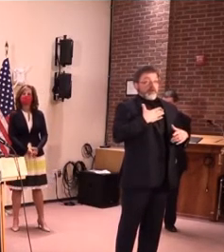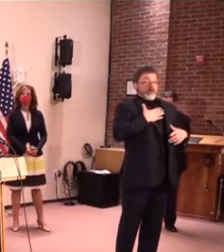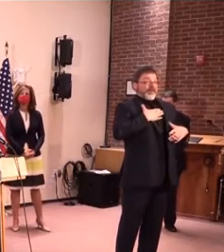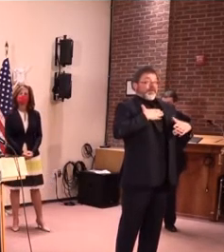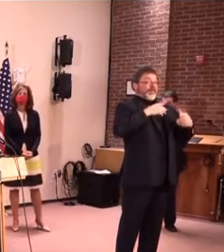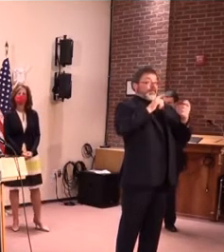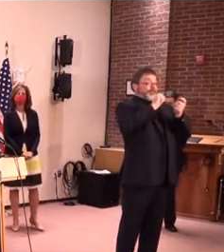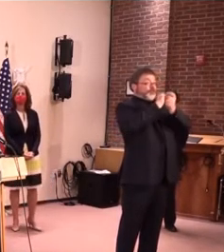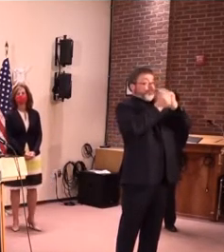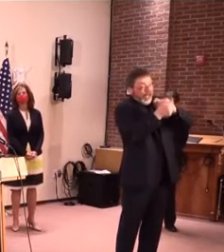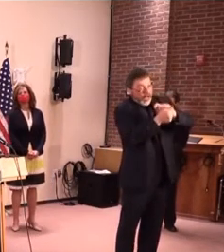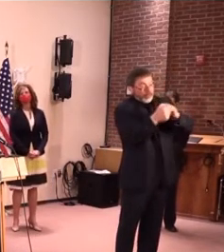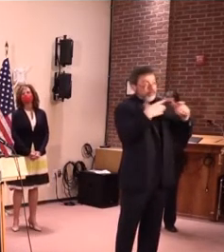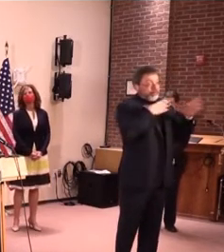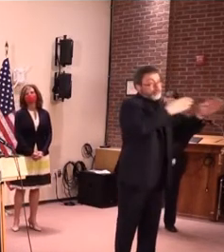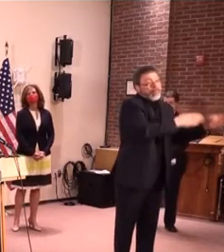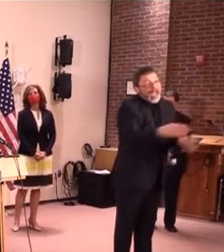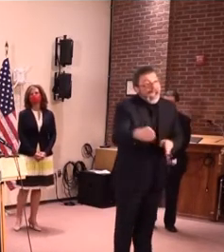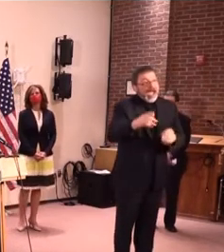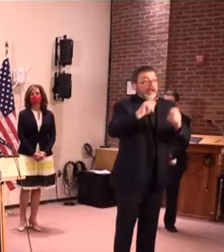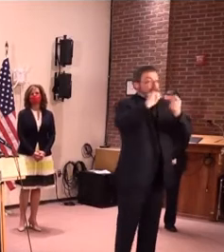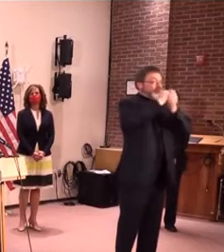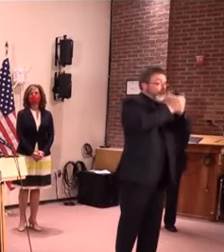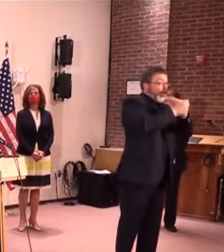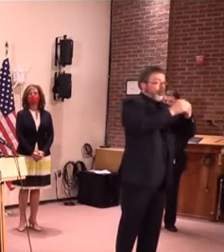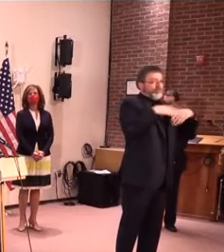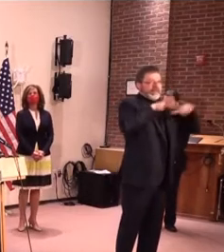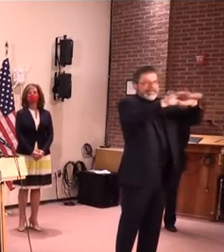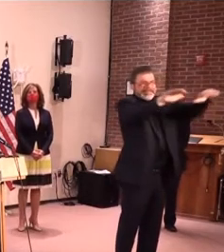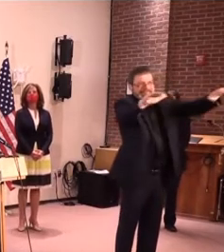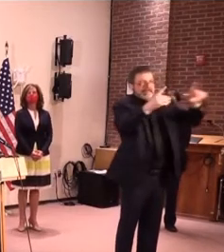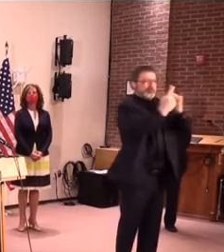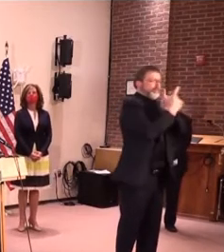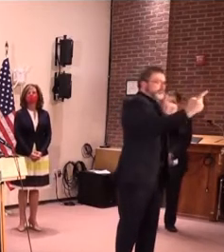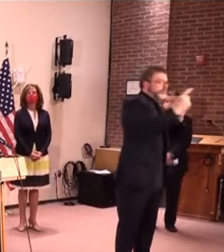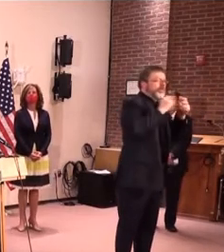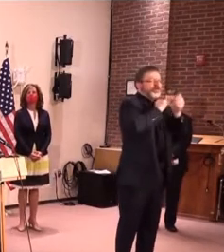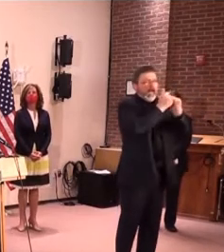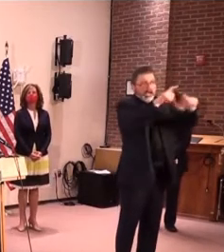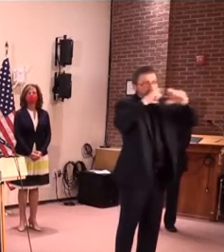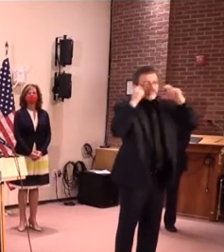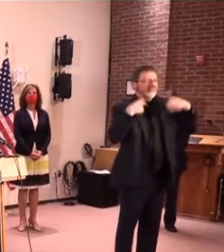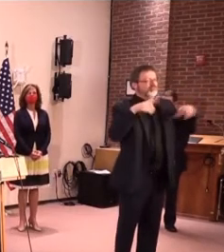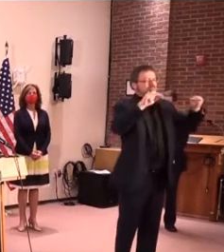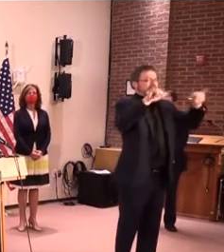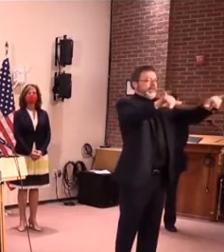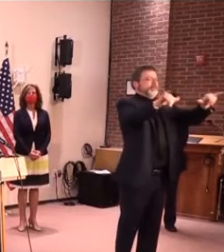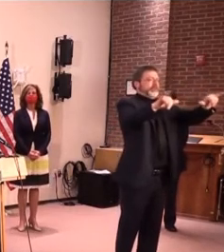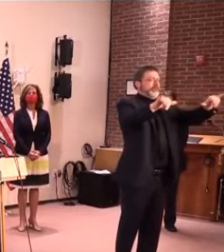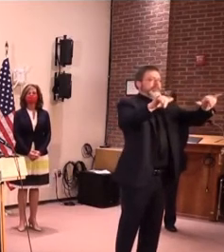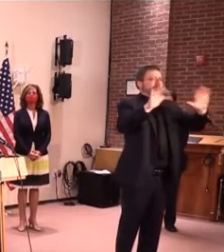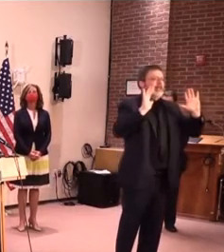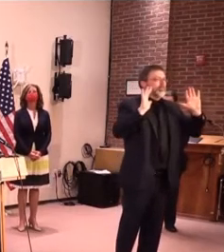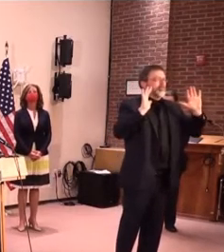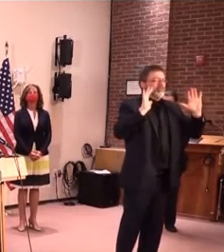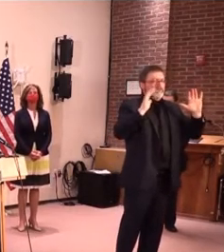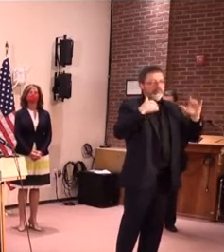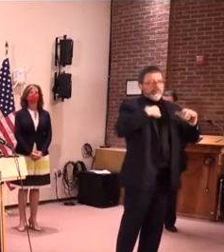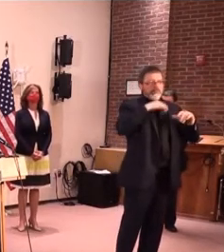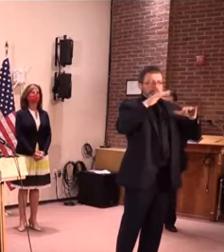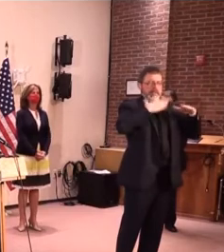with regard to how we're dealing with the COVID pandemic, because it didn't make a huge difference.